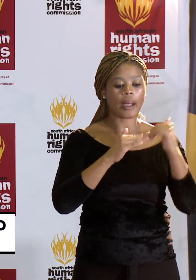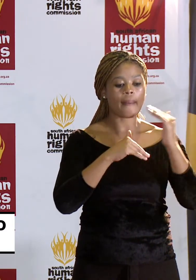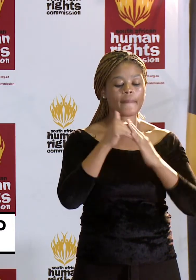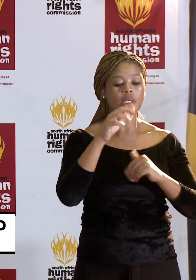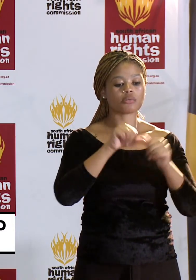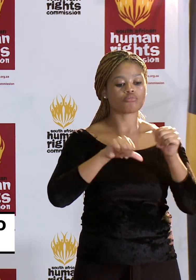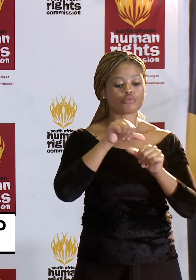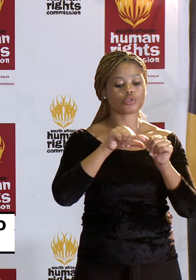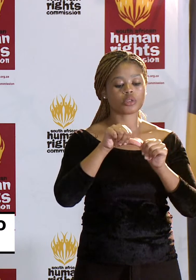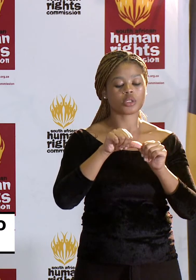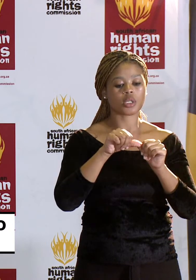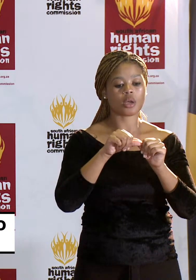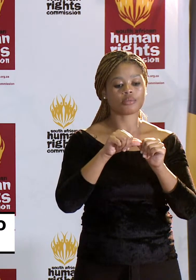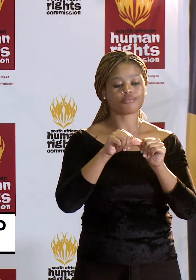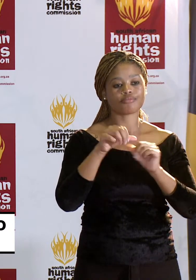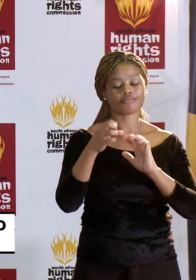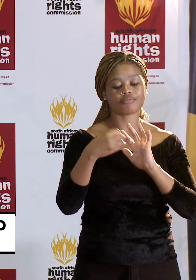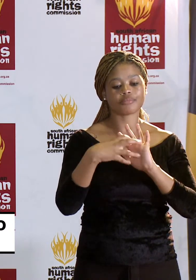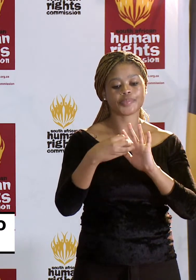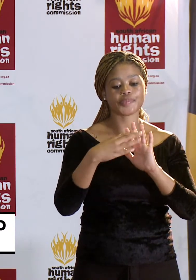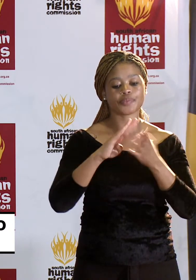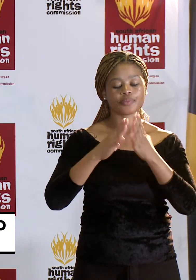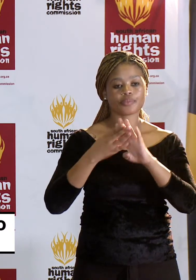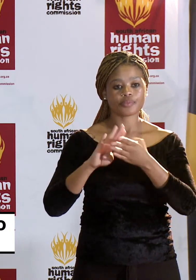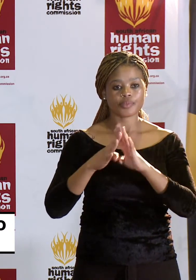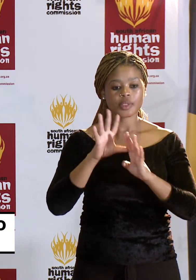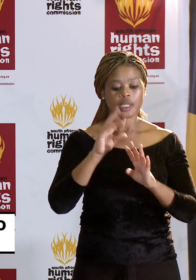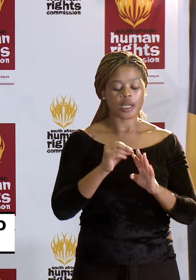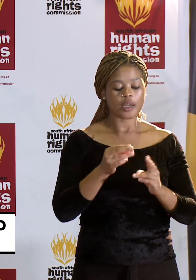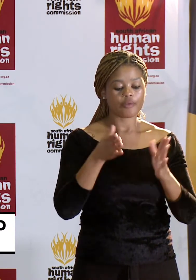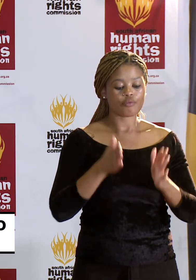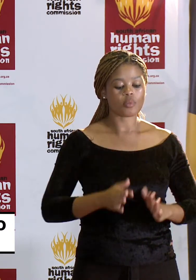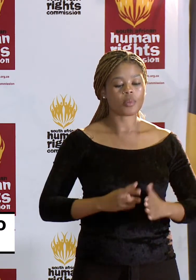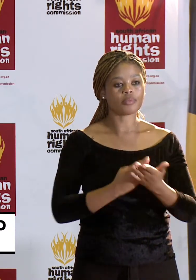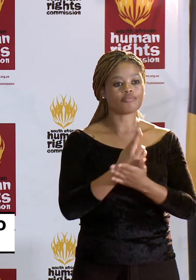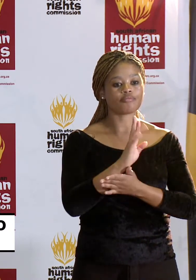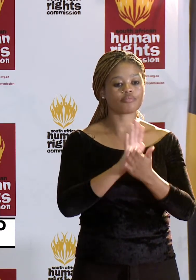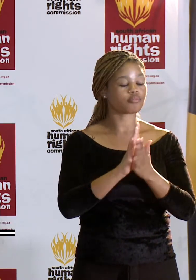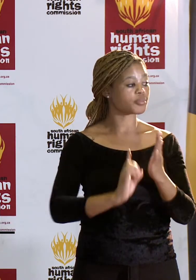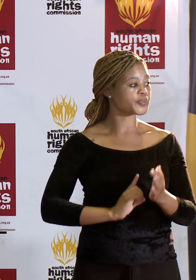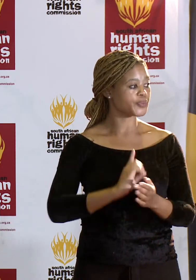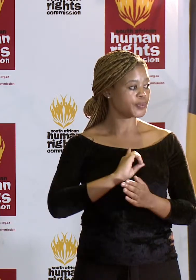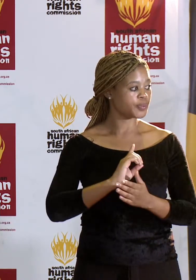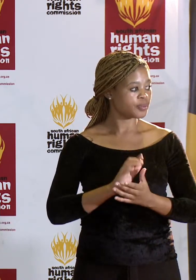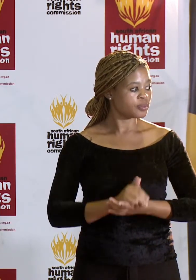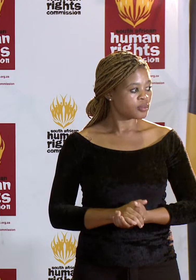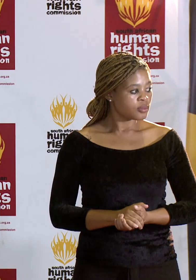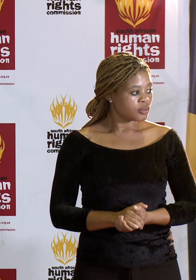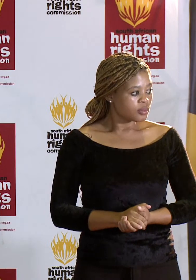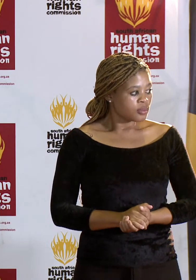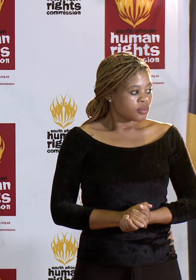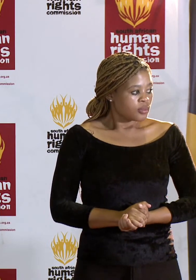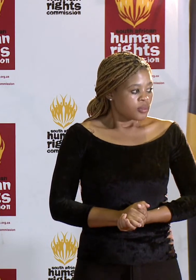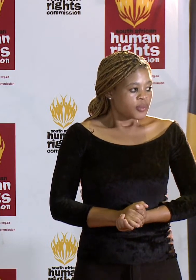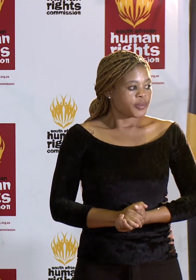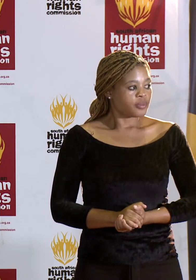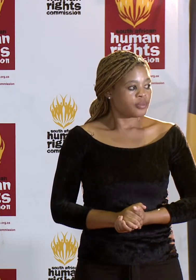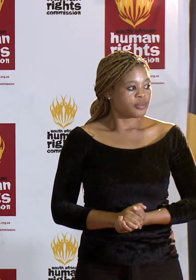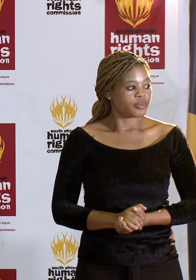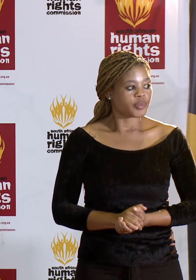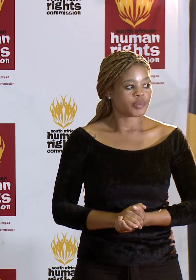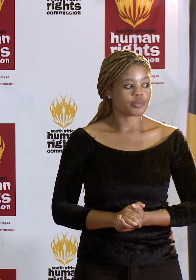a social media community that upholds human rights and dignity. The theme of this